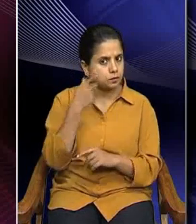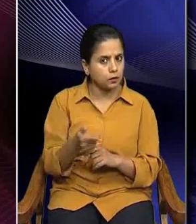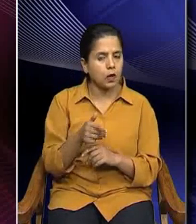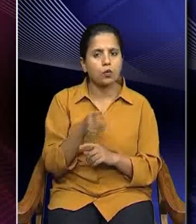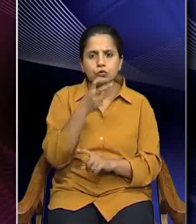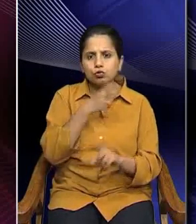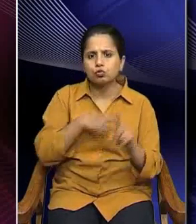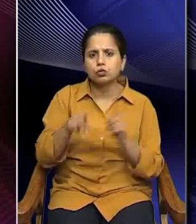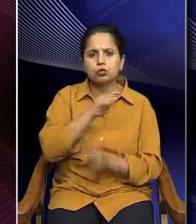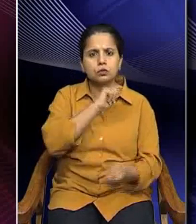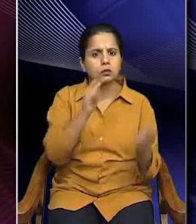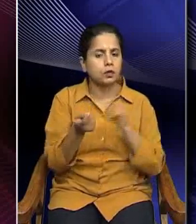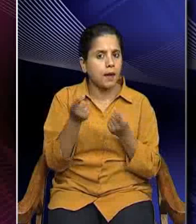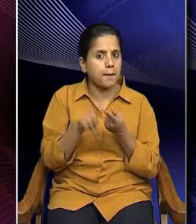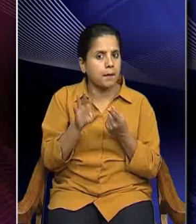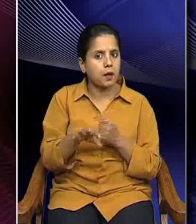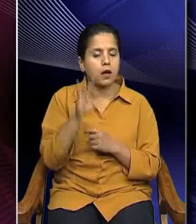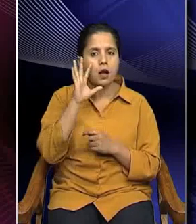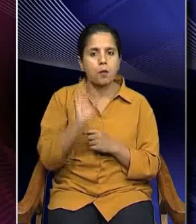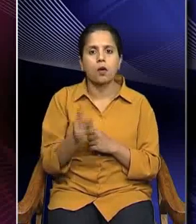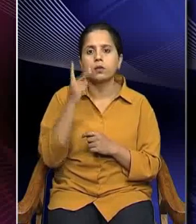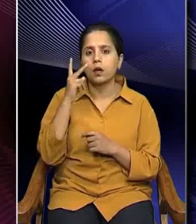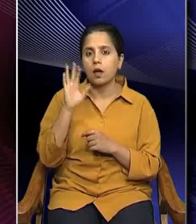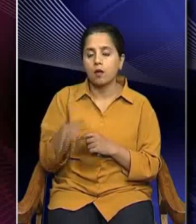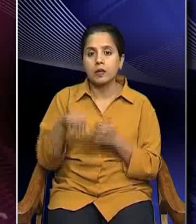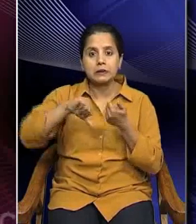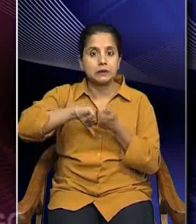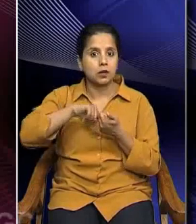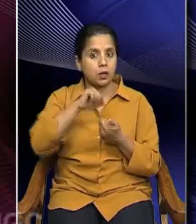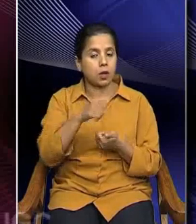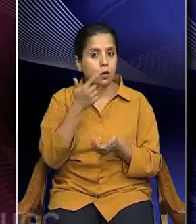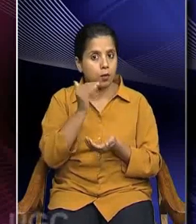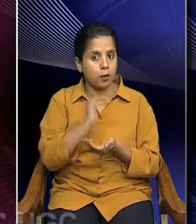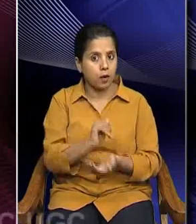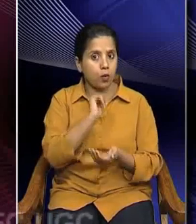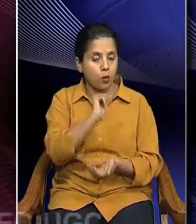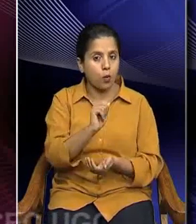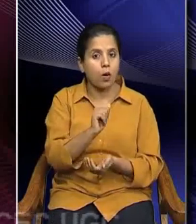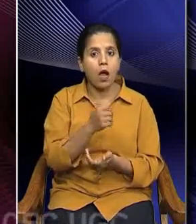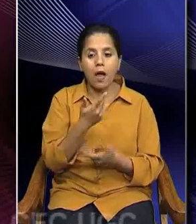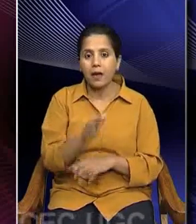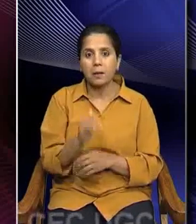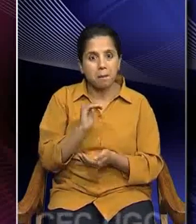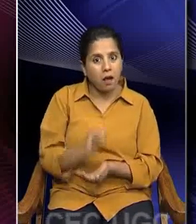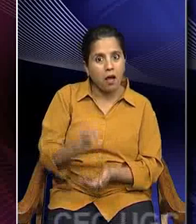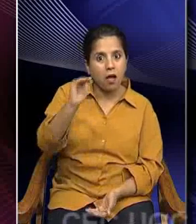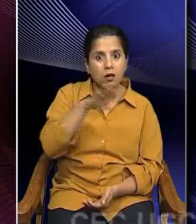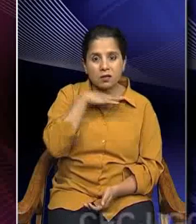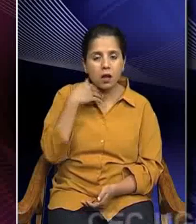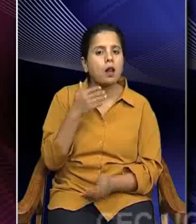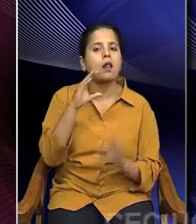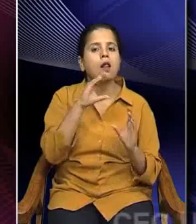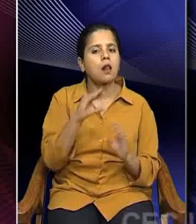transition has been a significant decline in the risk of infant and child death. And this has